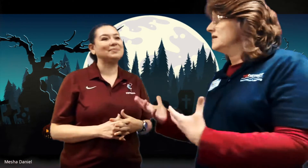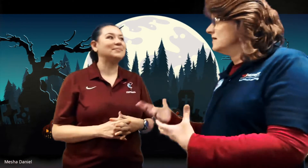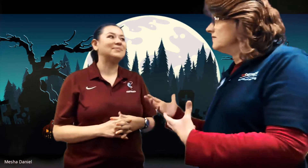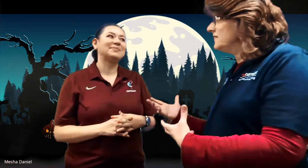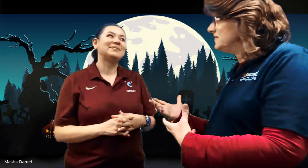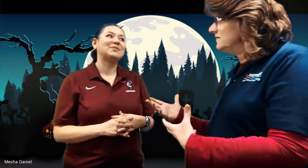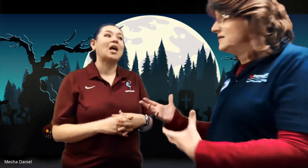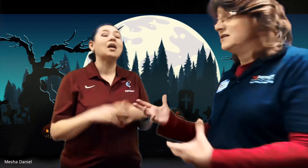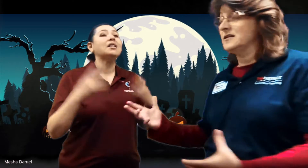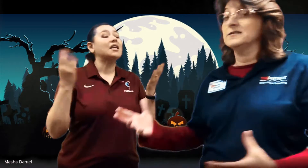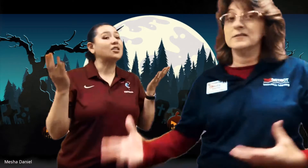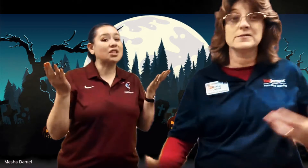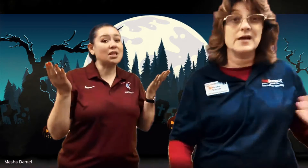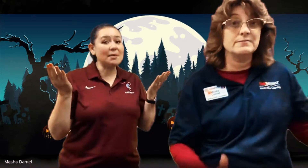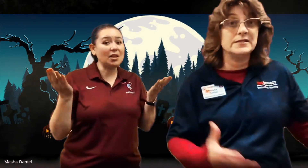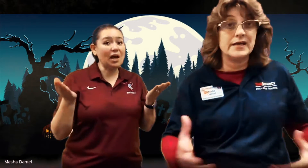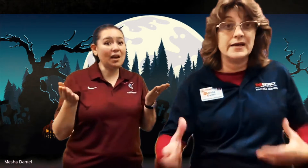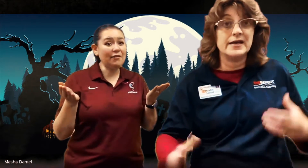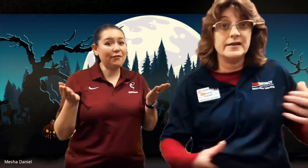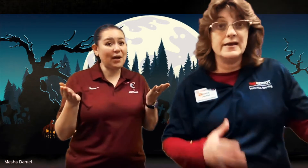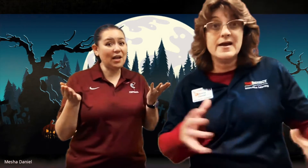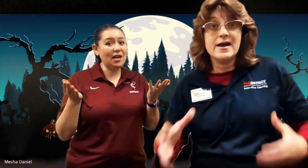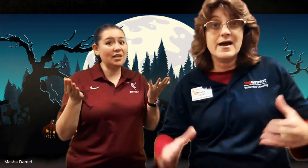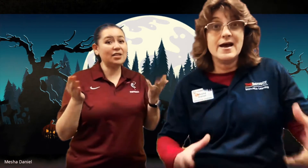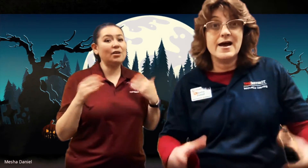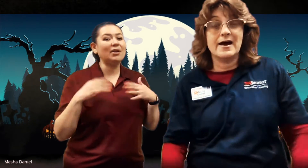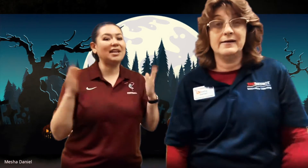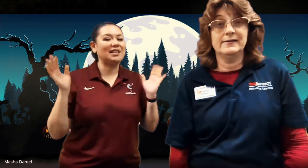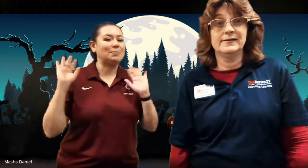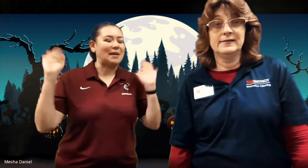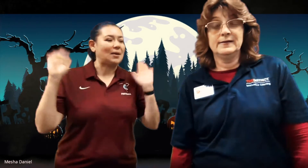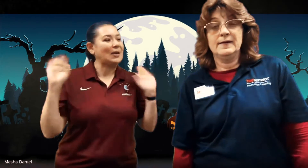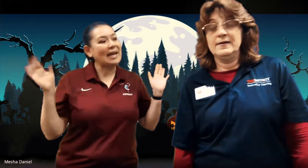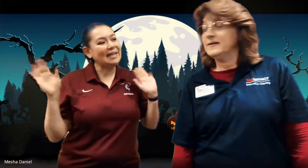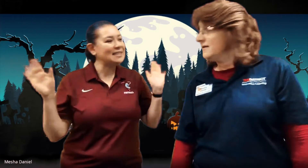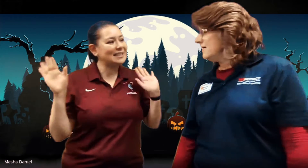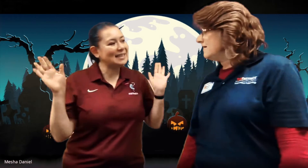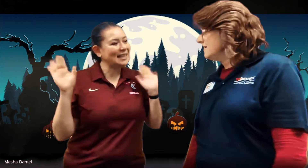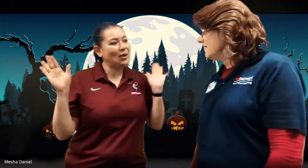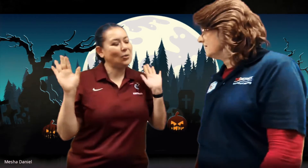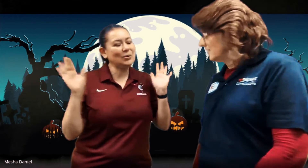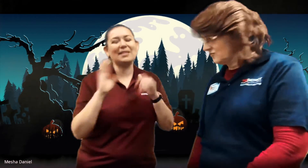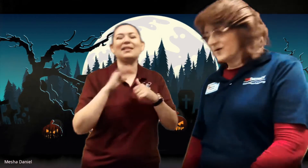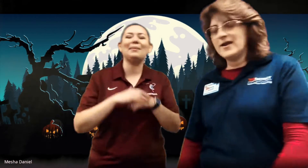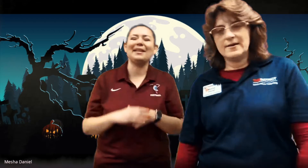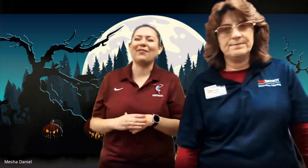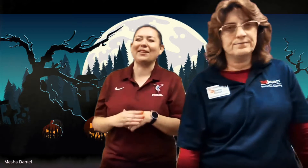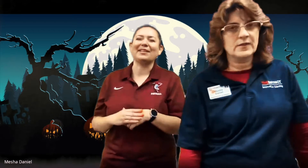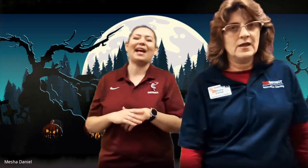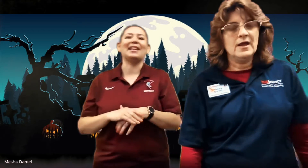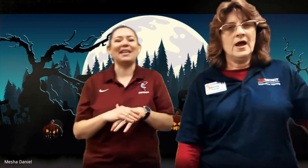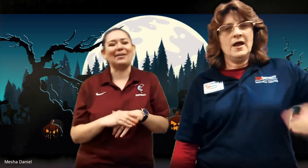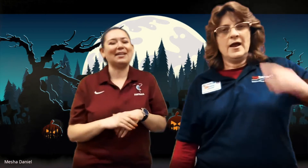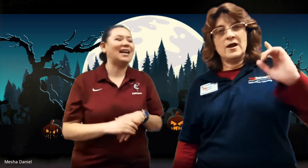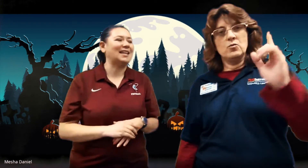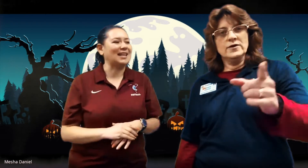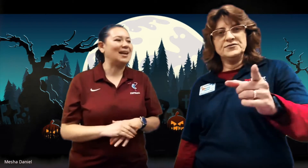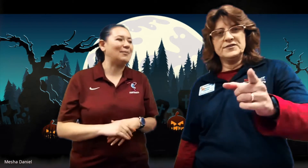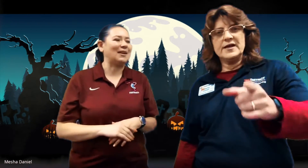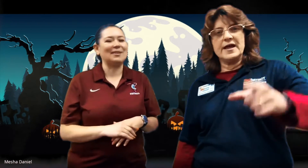fun festivities. There's going to be a lot of fun. Yeah. You know, we're going to get to present. That's right. But I like it.